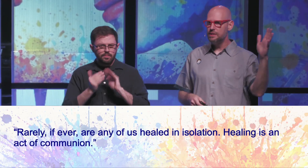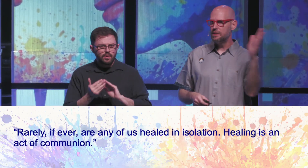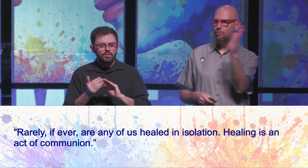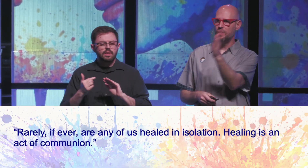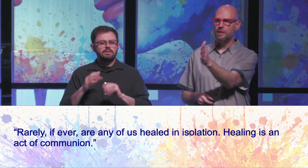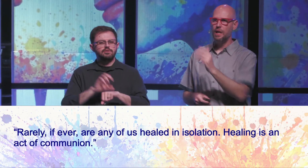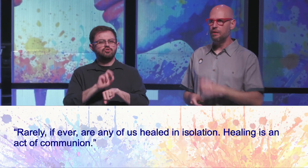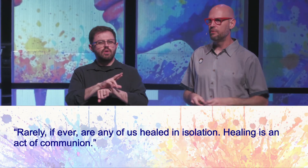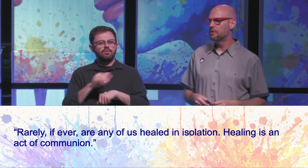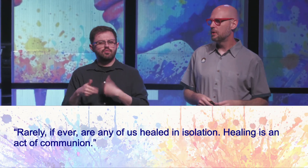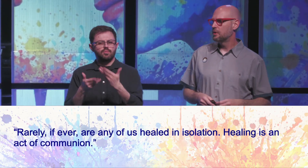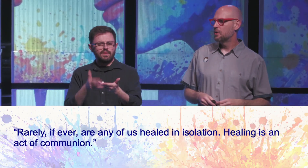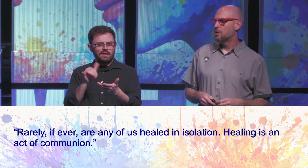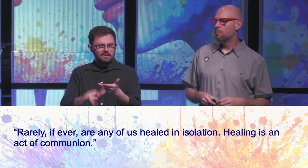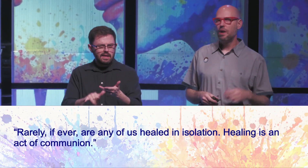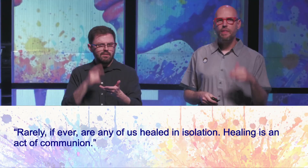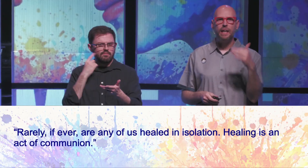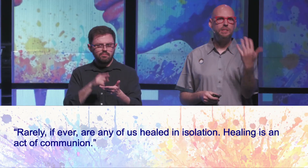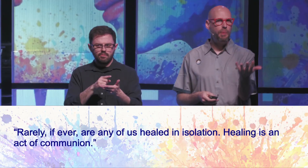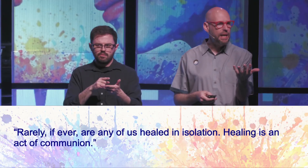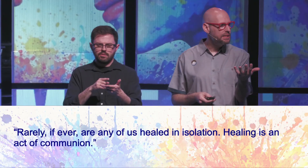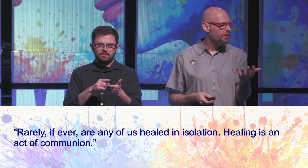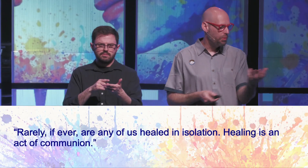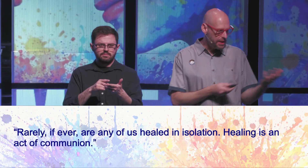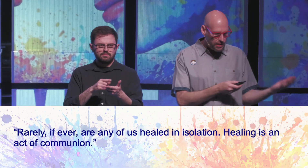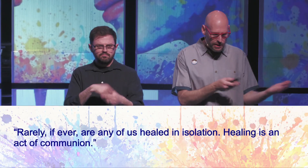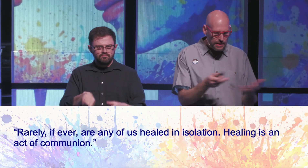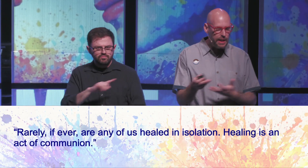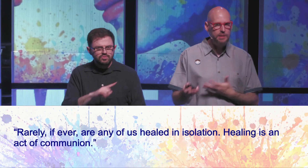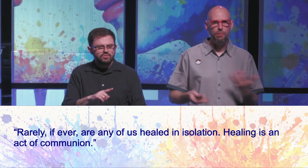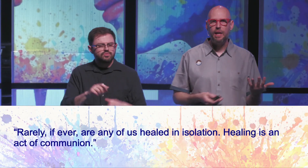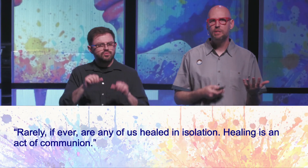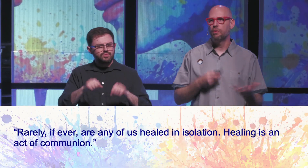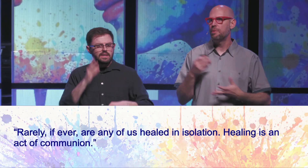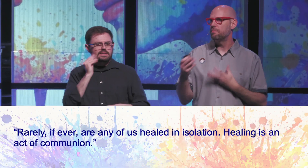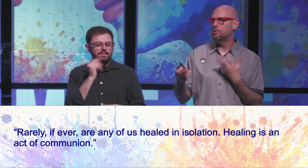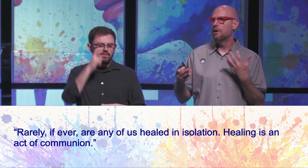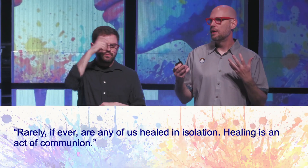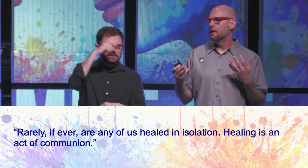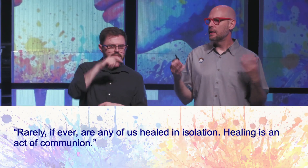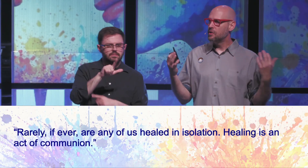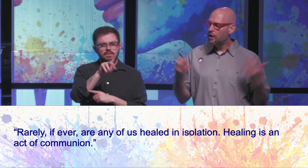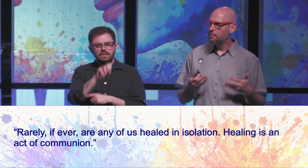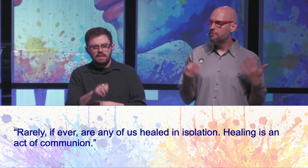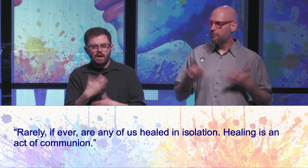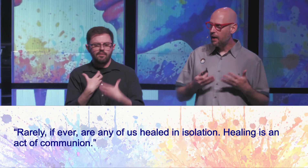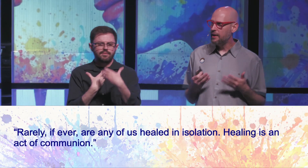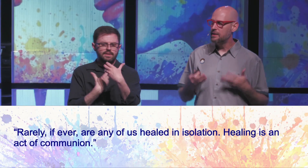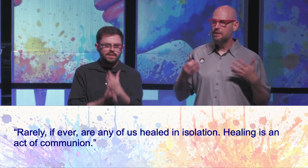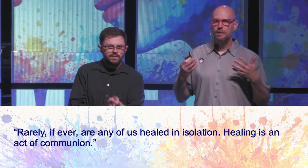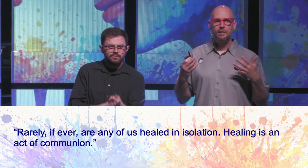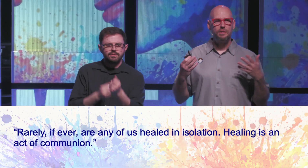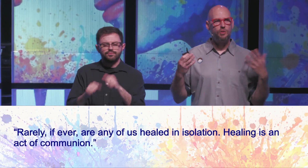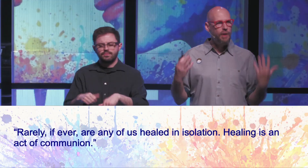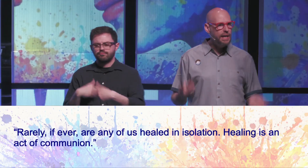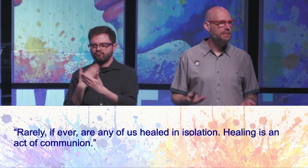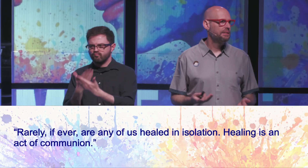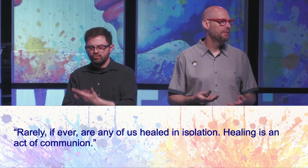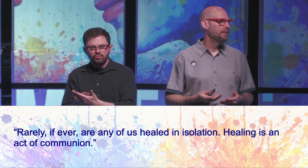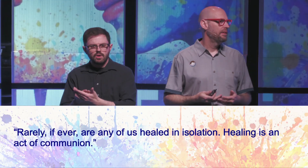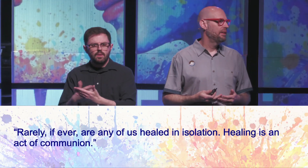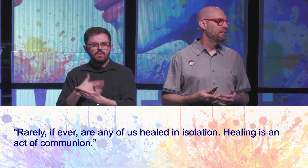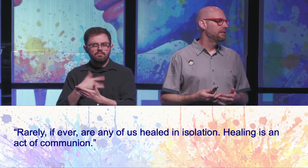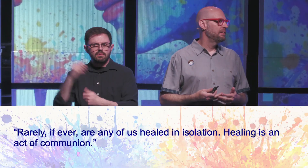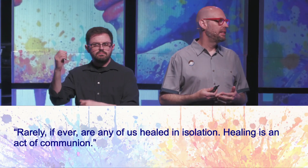of wisdom with love. We are that space where healing takes place, where people can come and find